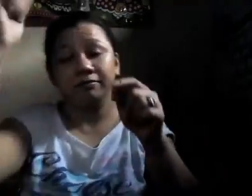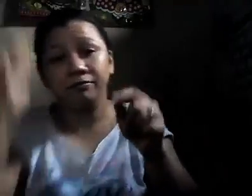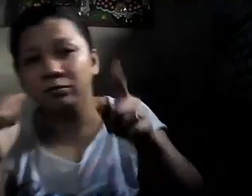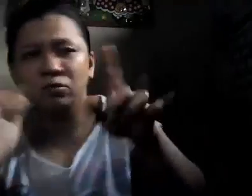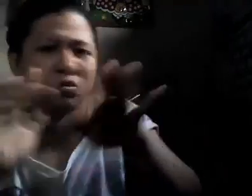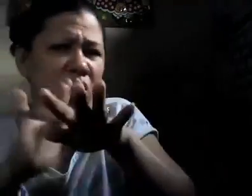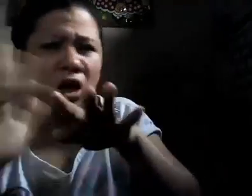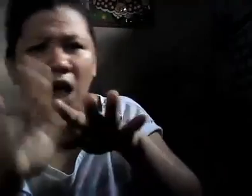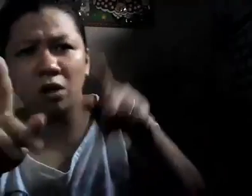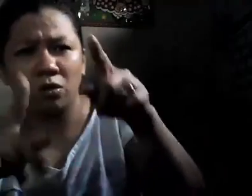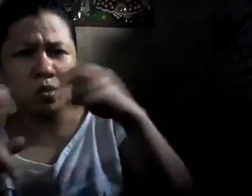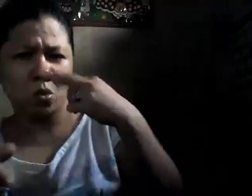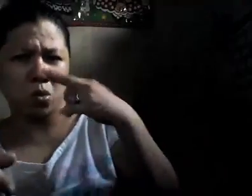Guys! Yes.